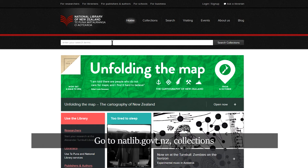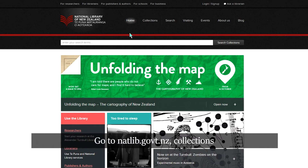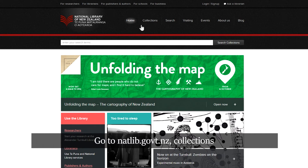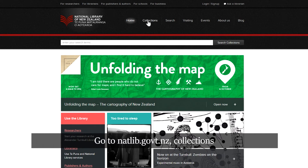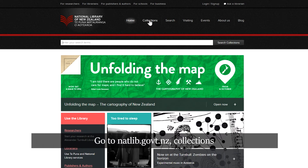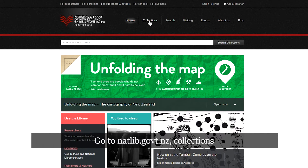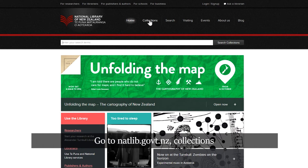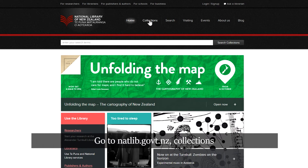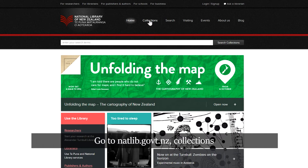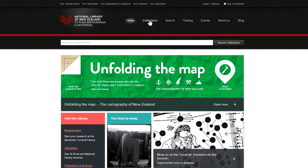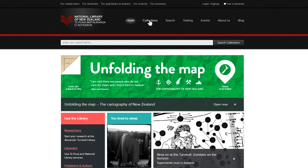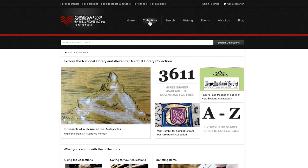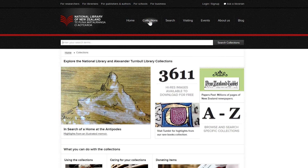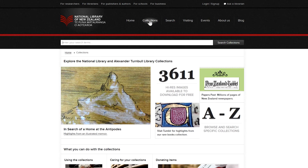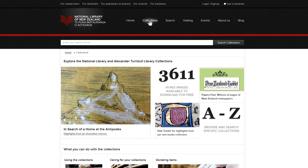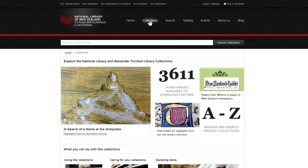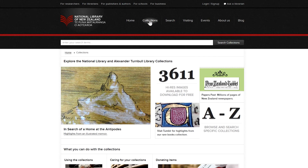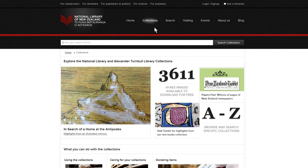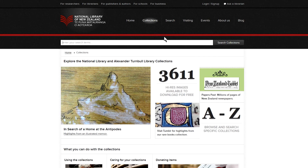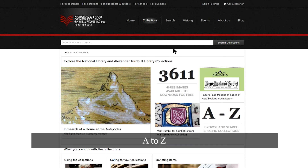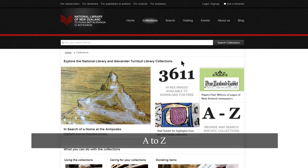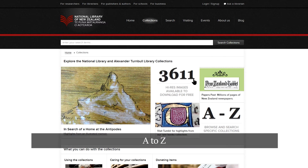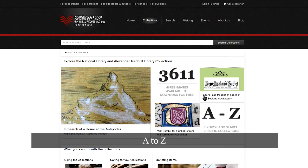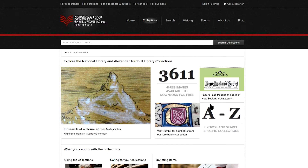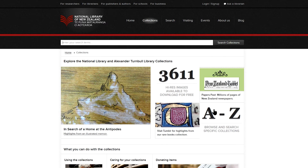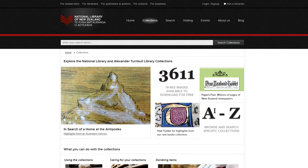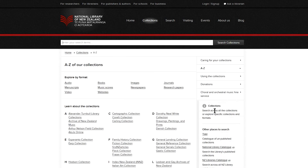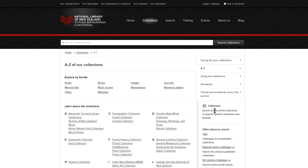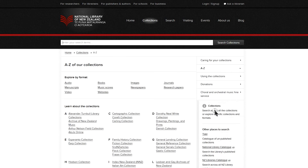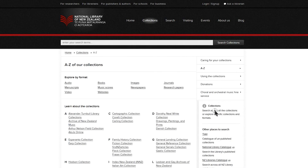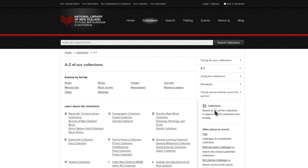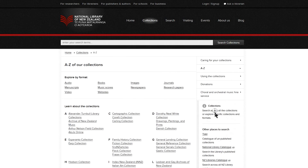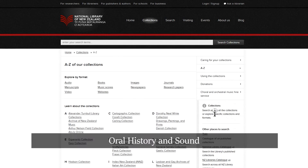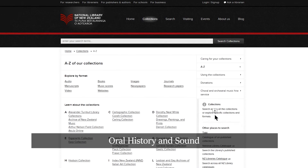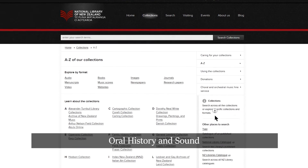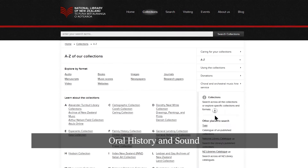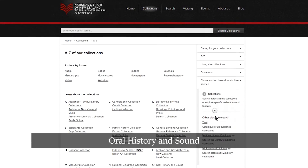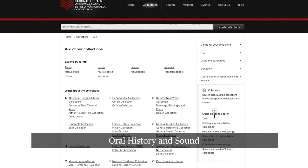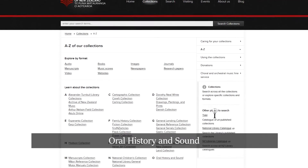natlib.govt.nz, Collections, A to Z, Oral History and Sound.